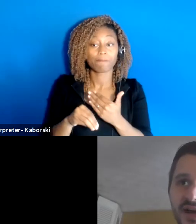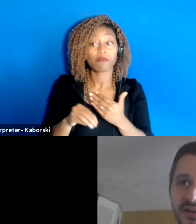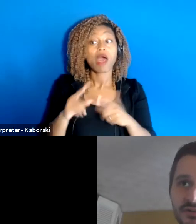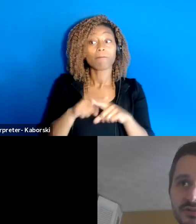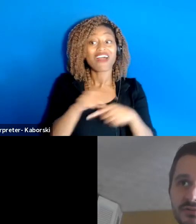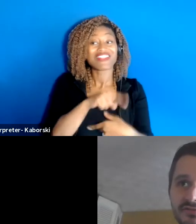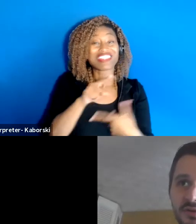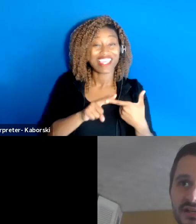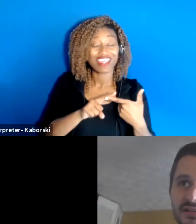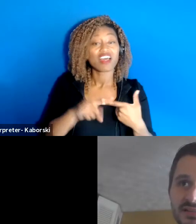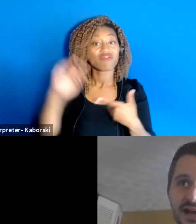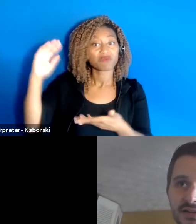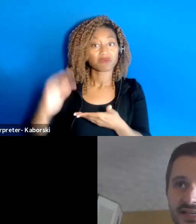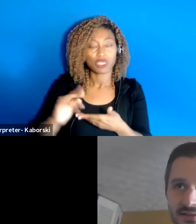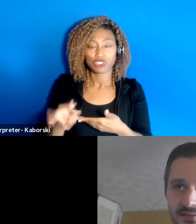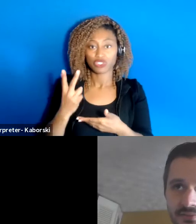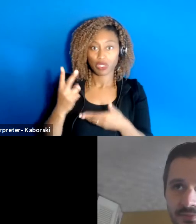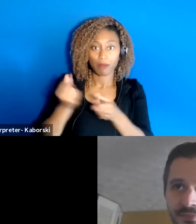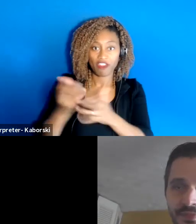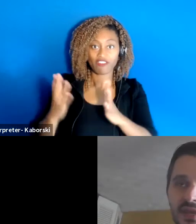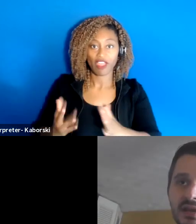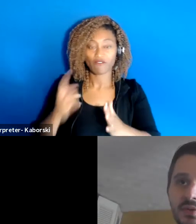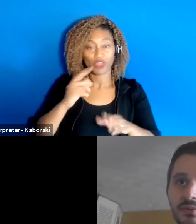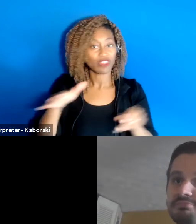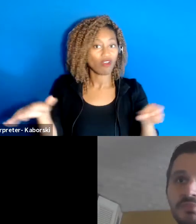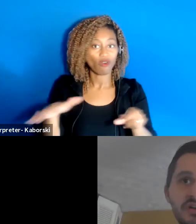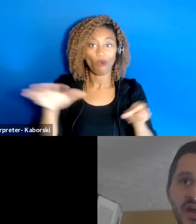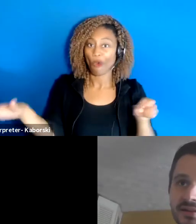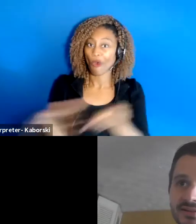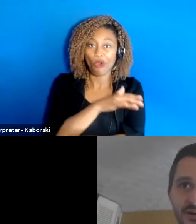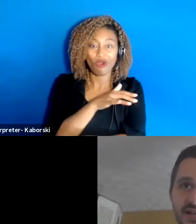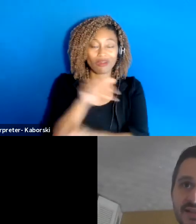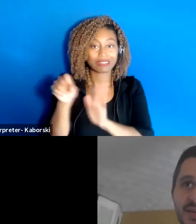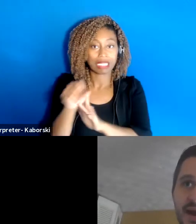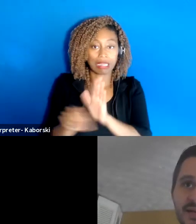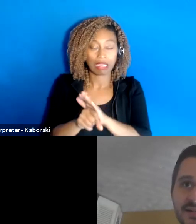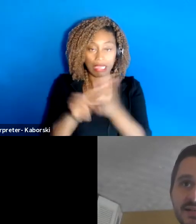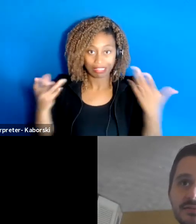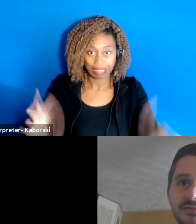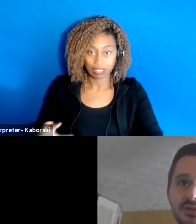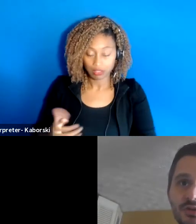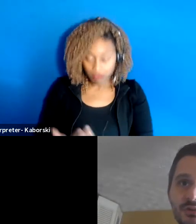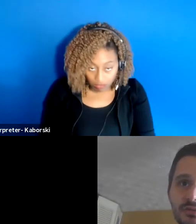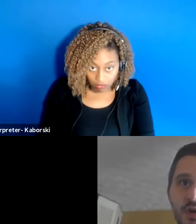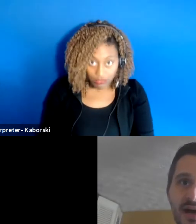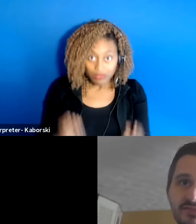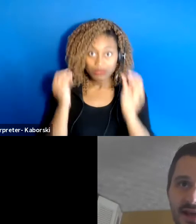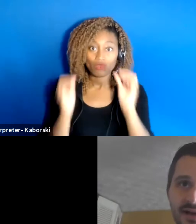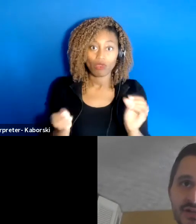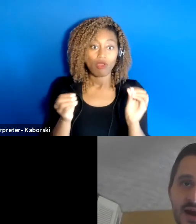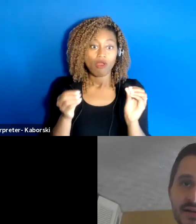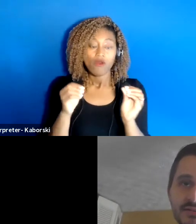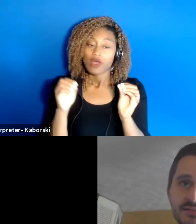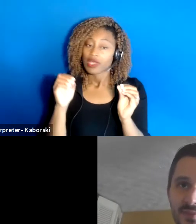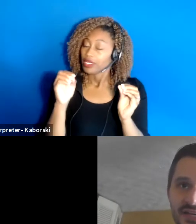2 providers for the entire state. None of the centers had the capacity to go after